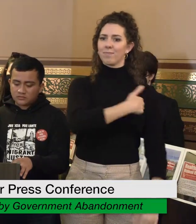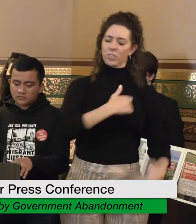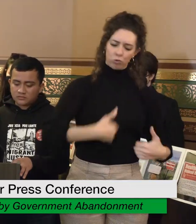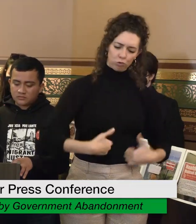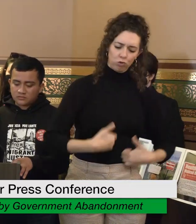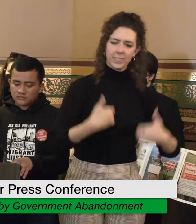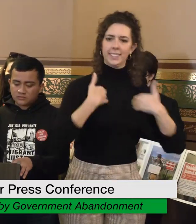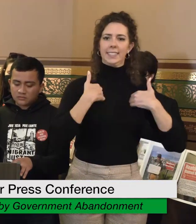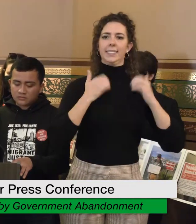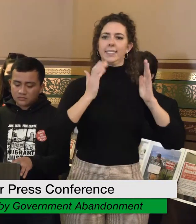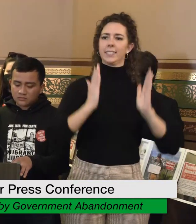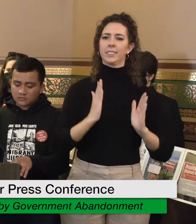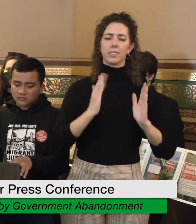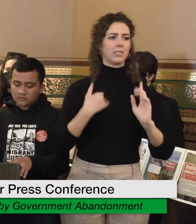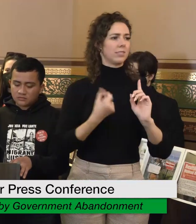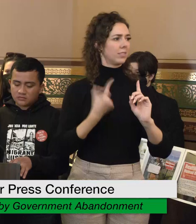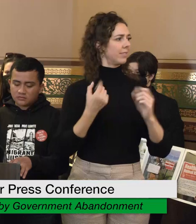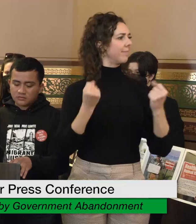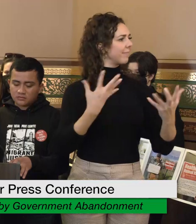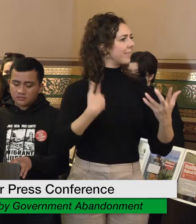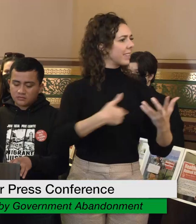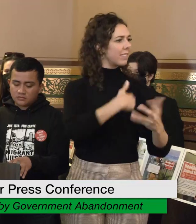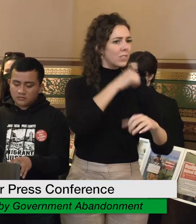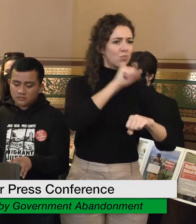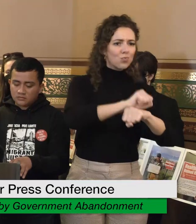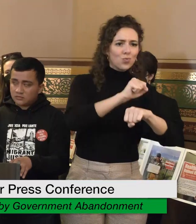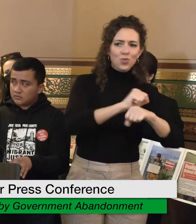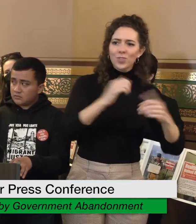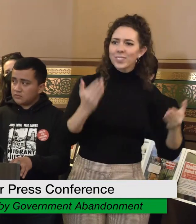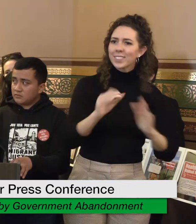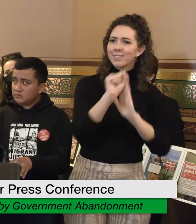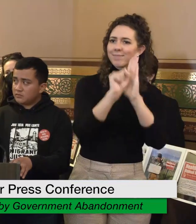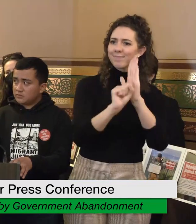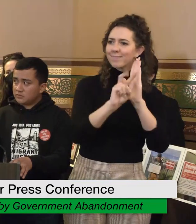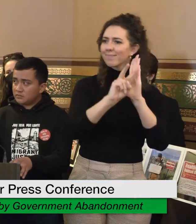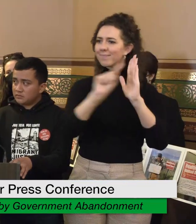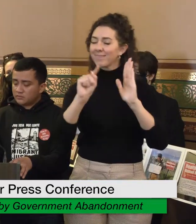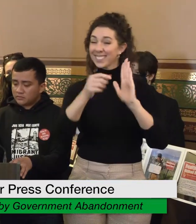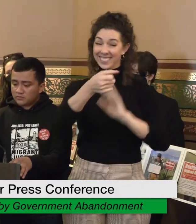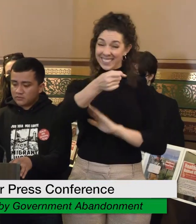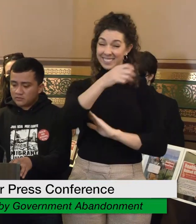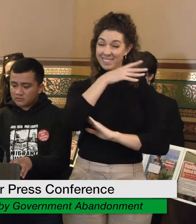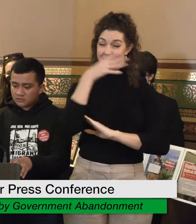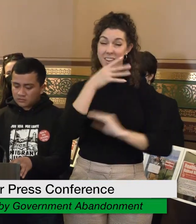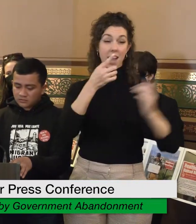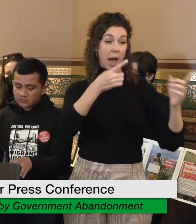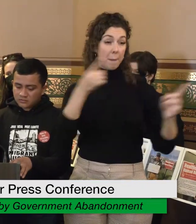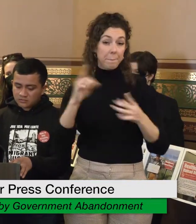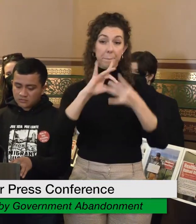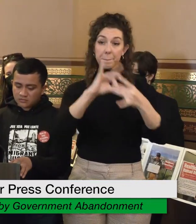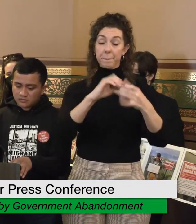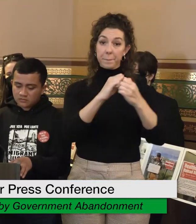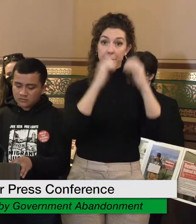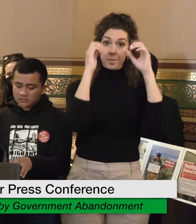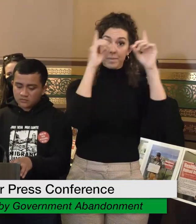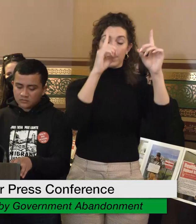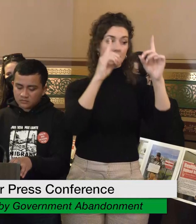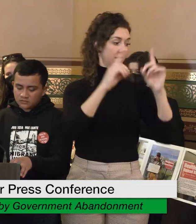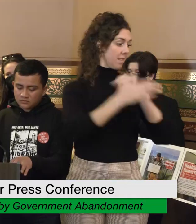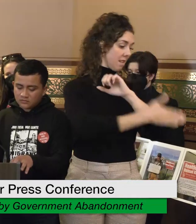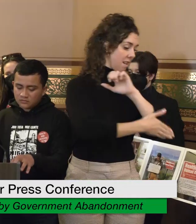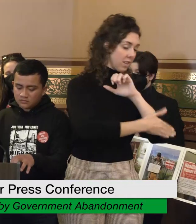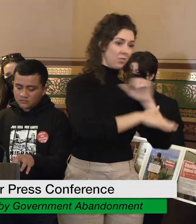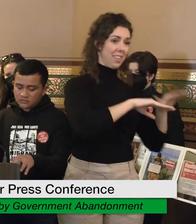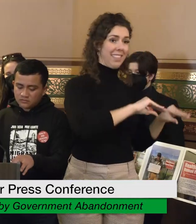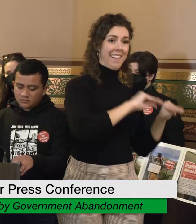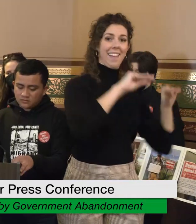residents, because many of us that are working here in the state of Vermont on the dairy farms, when it comes to education, we left our country, we left our